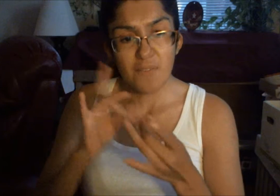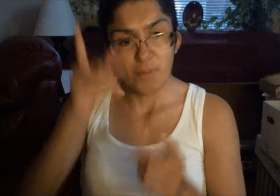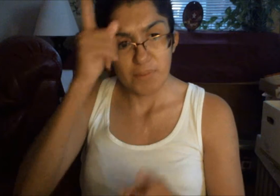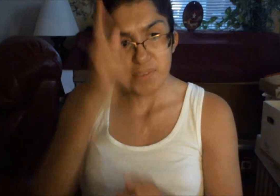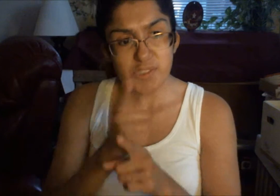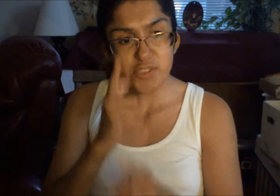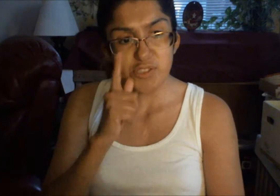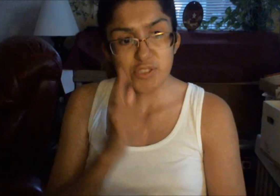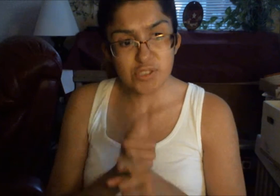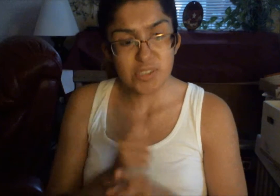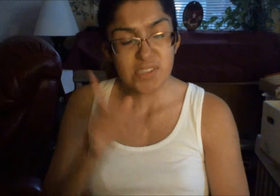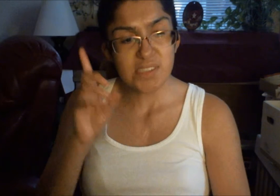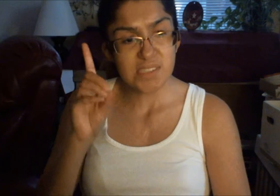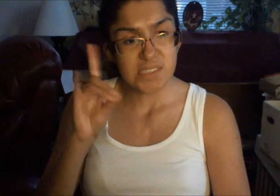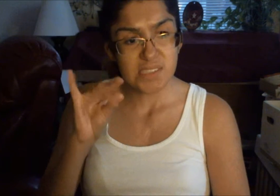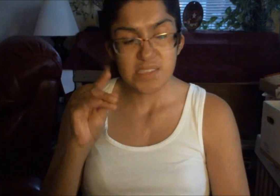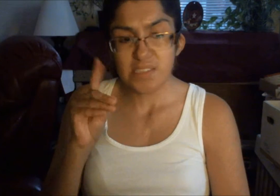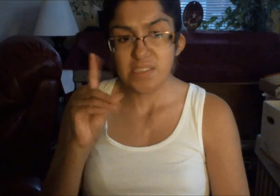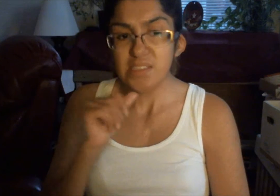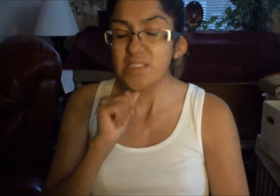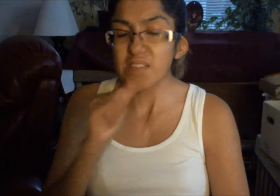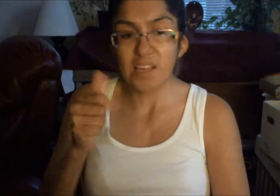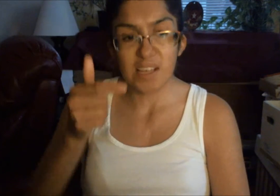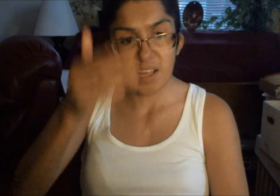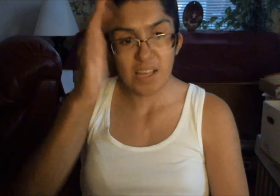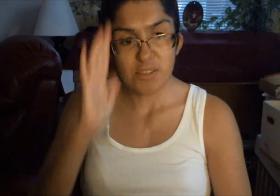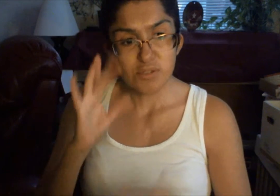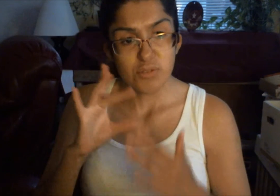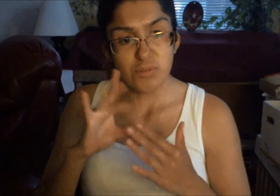Earlier this season, we saw Chef Heidi Loving make a deal with Lori Bernier